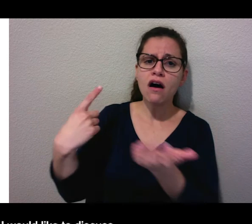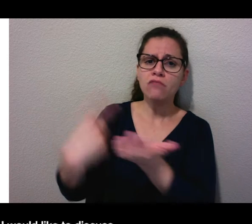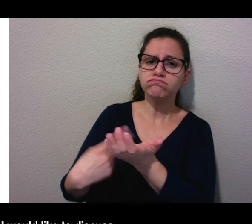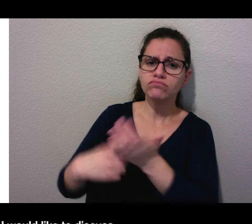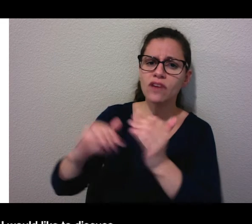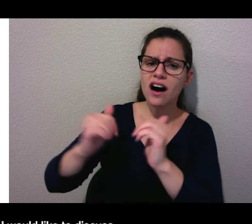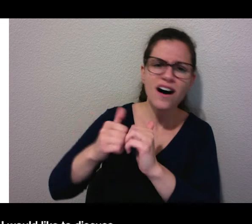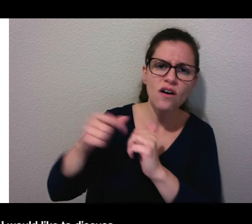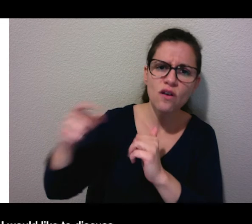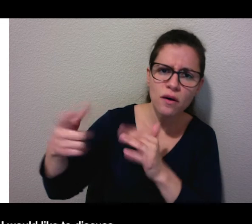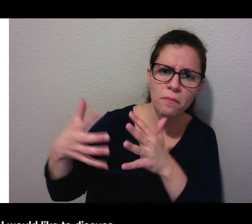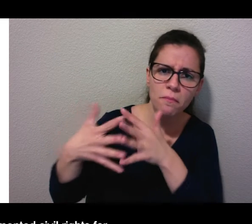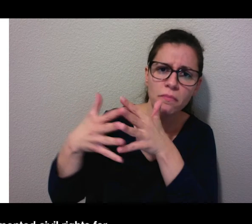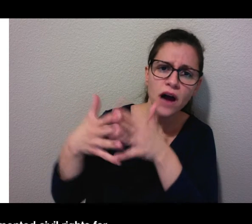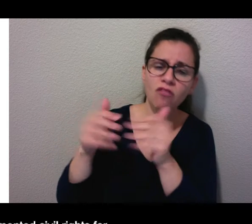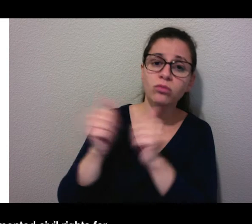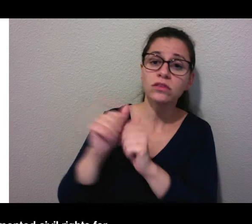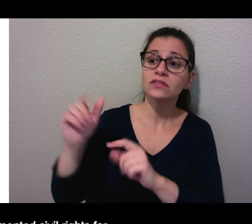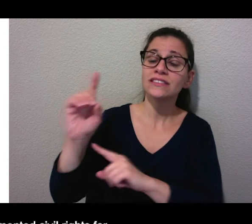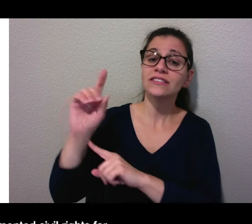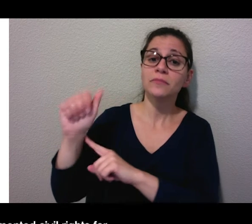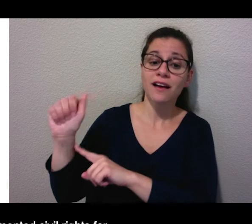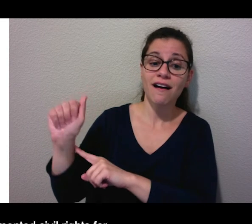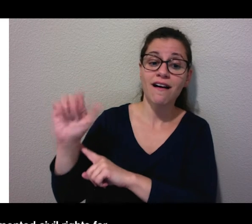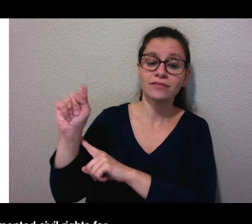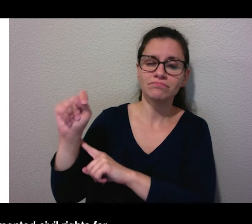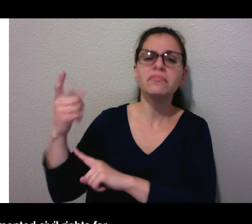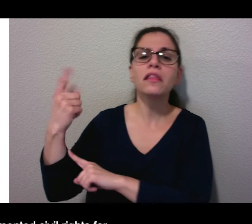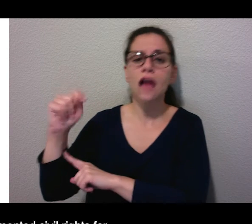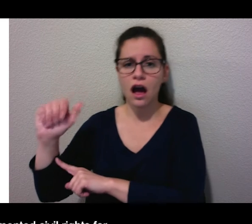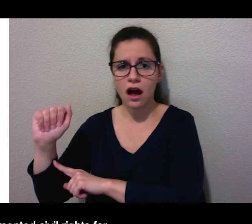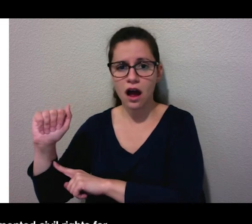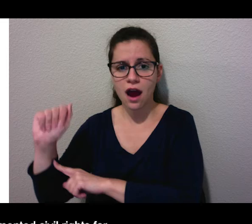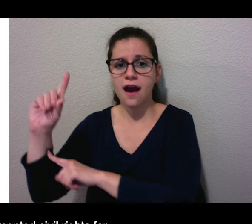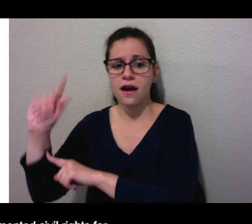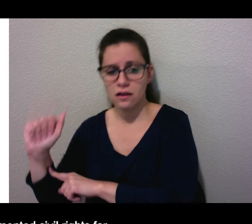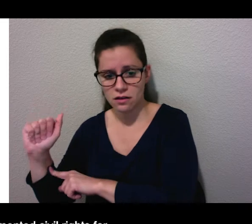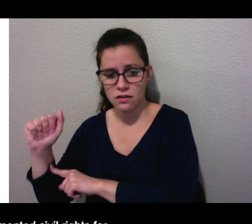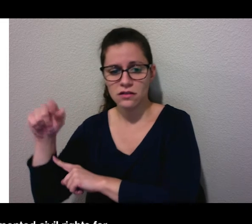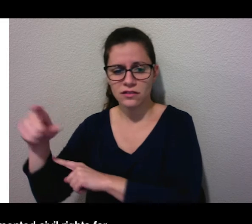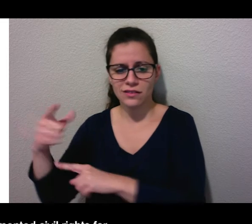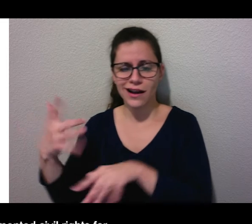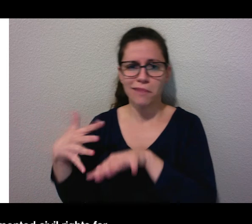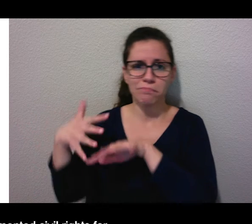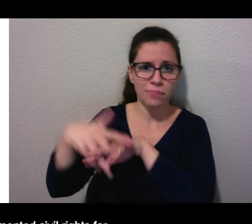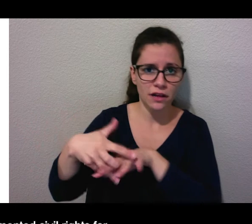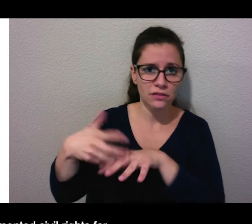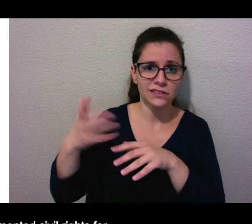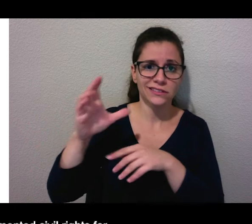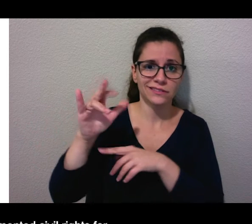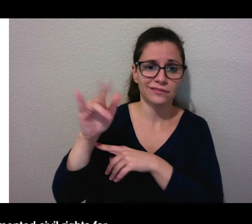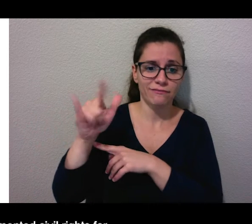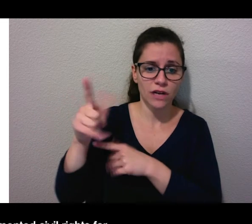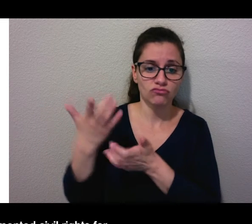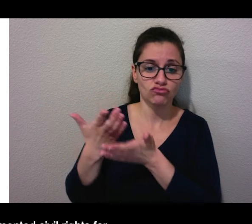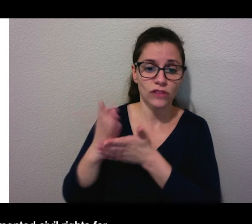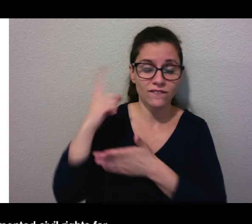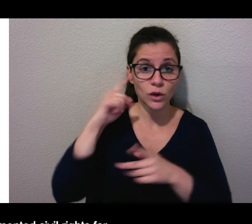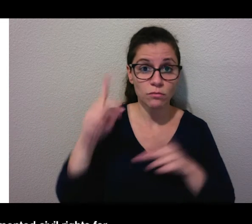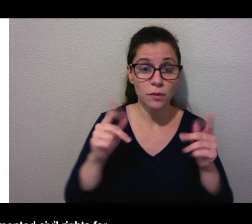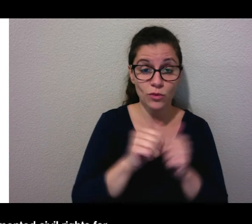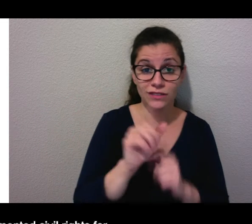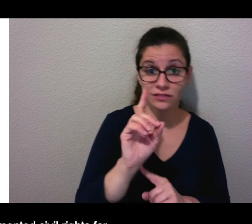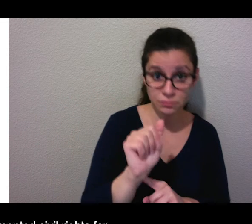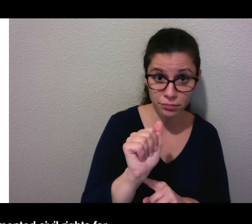to discuss how the Americans with Disabilities Act, the ADA, implemented civil